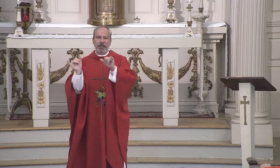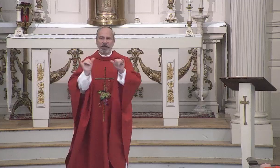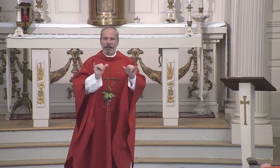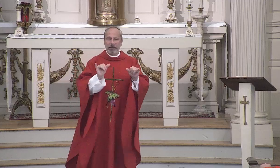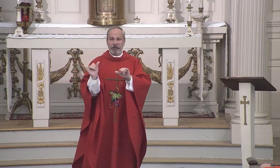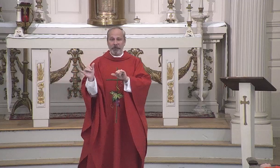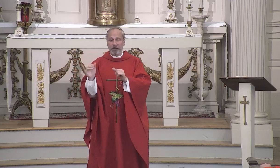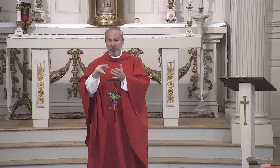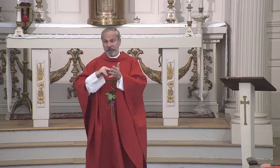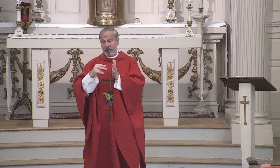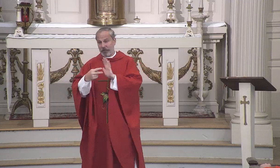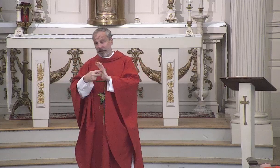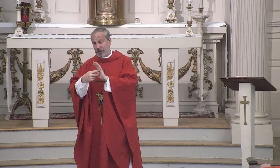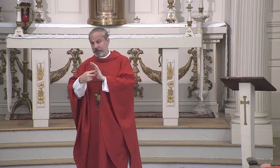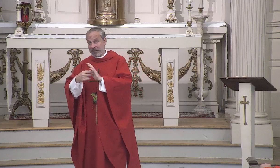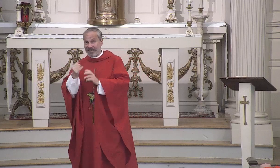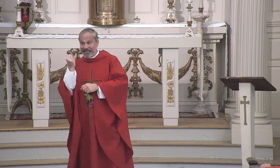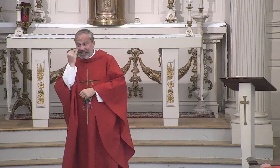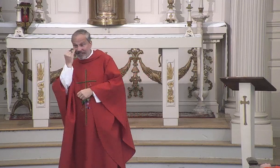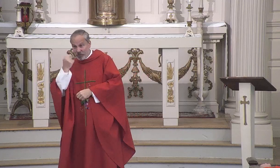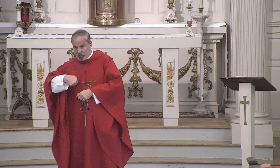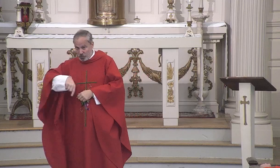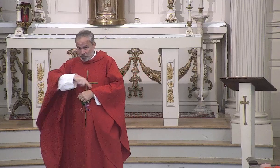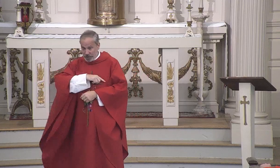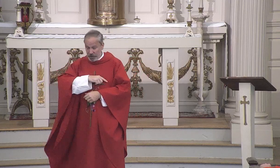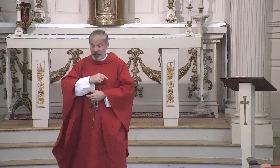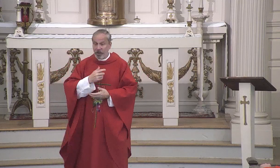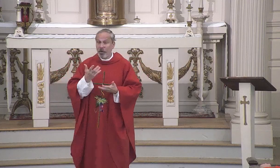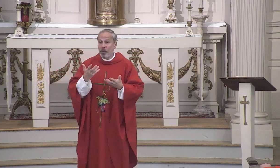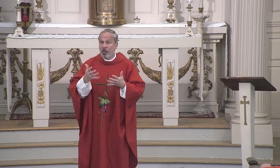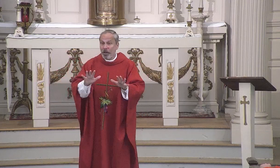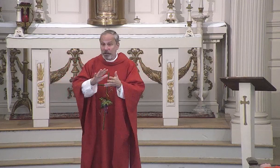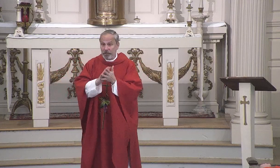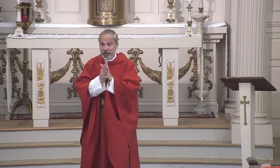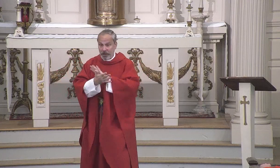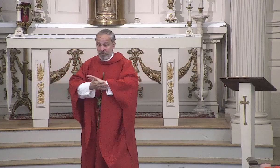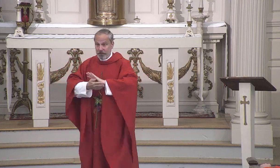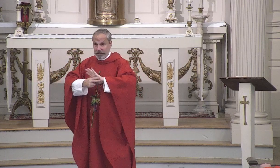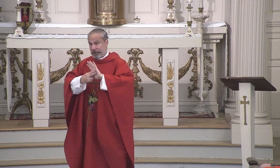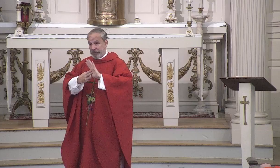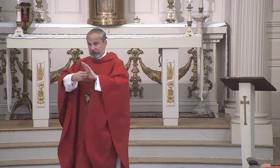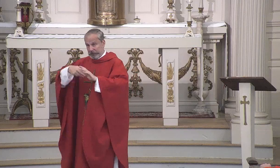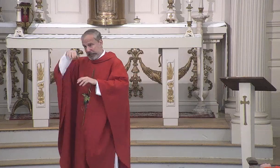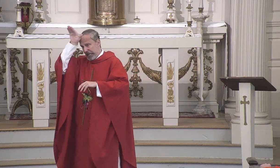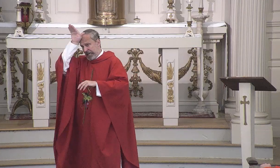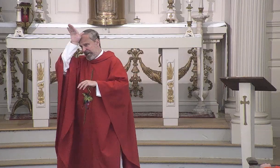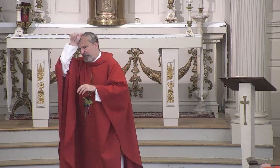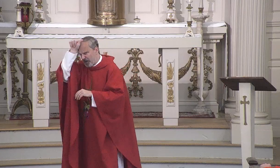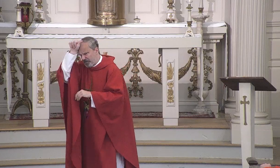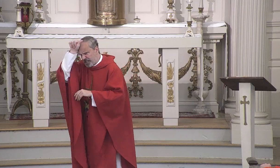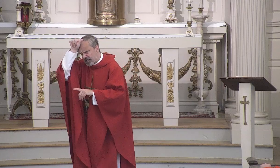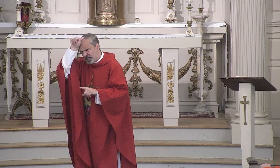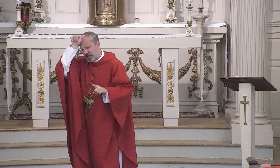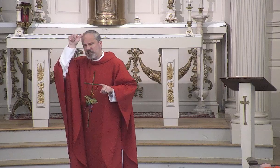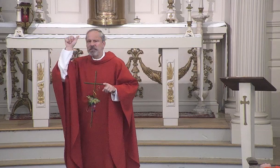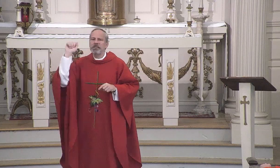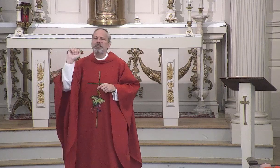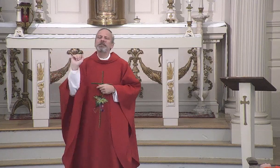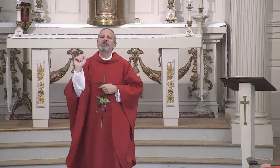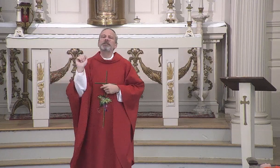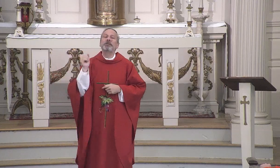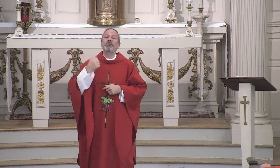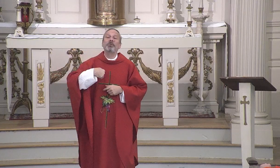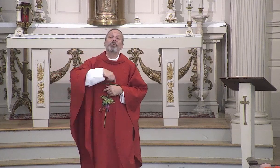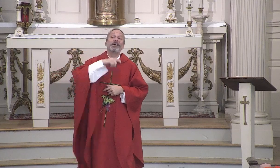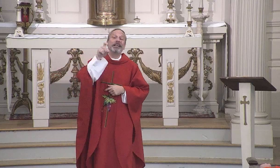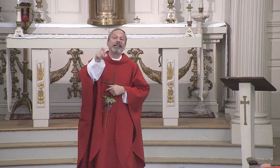I will follow his example," that means that if we don't want to be